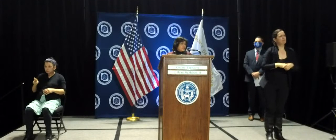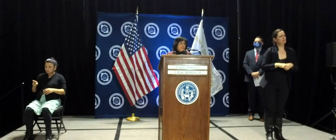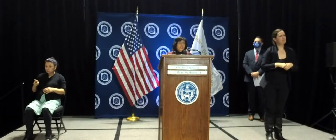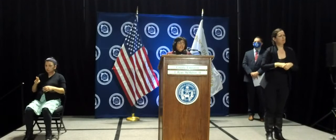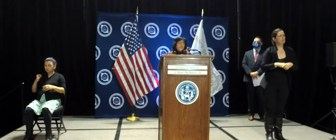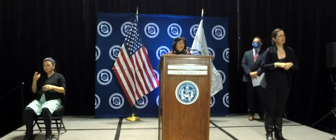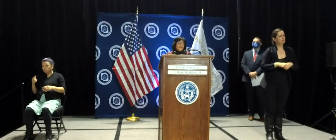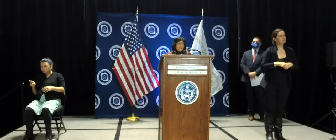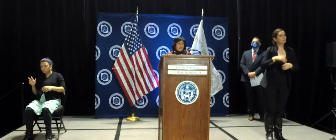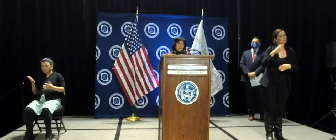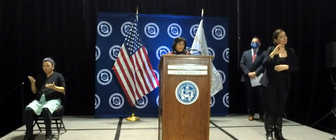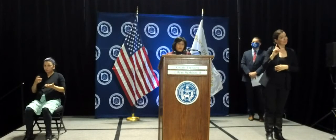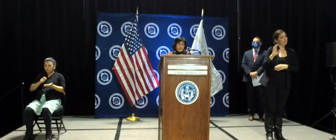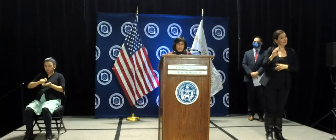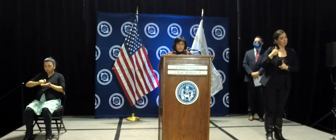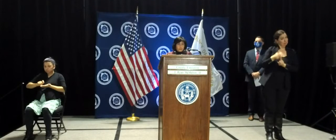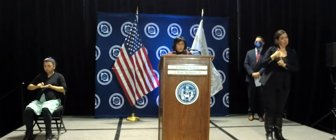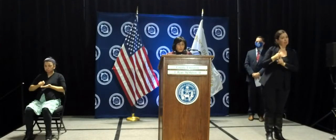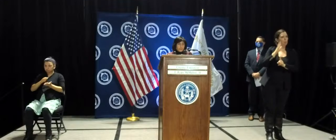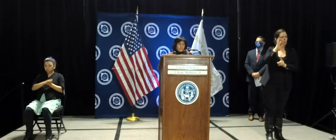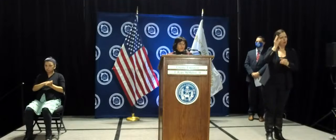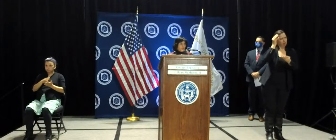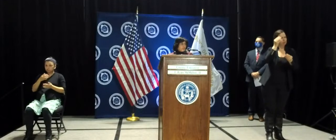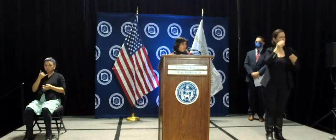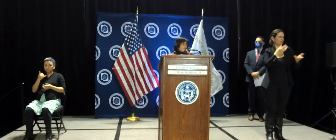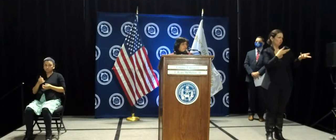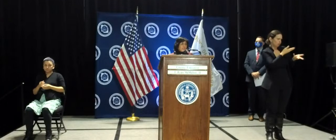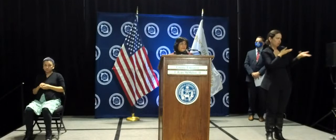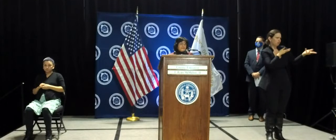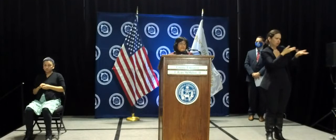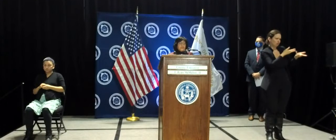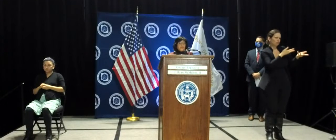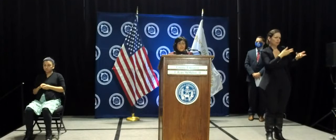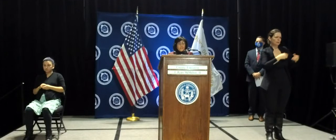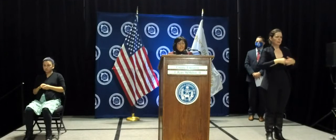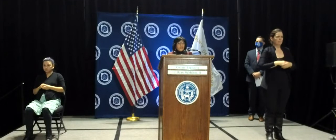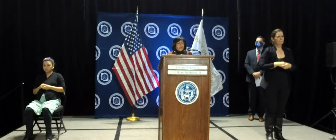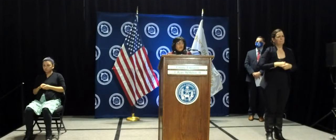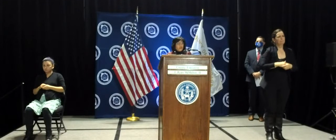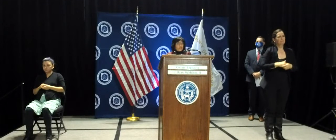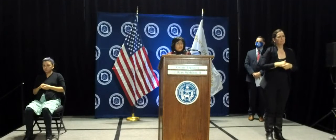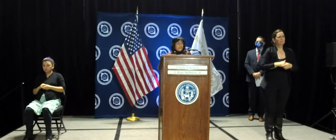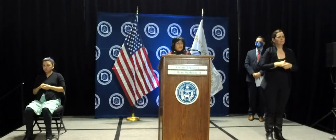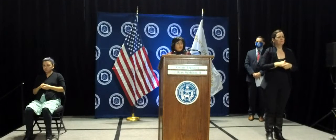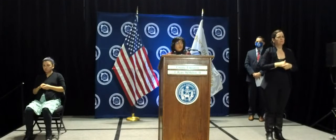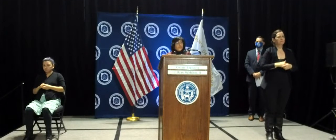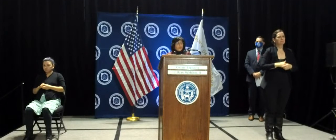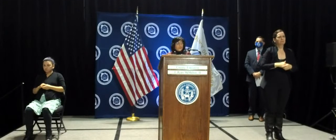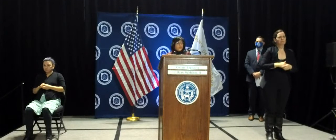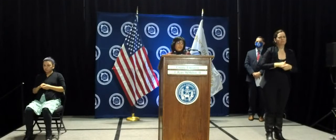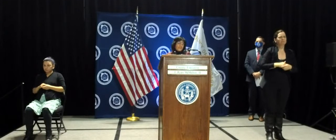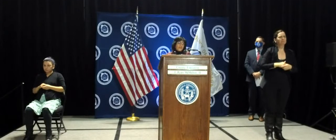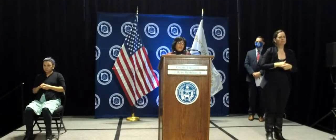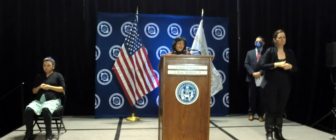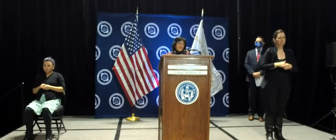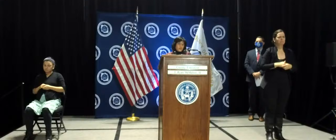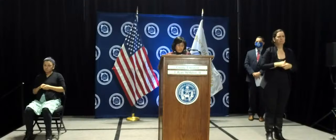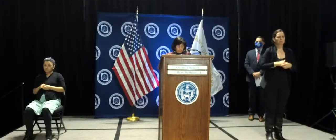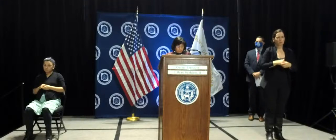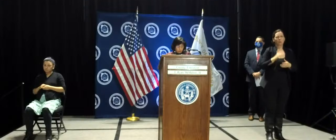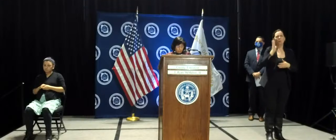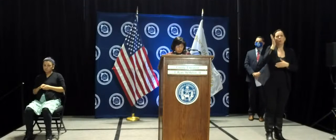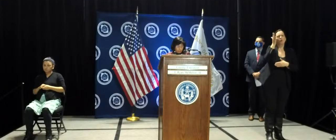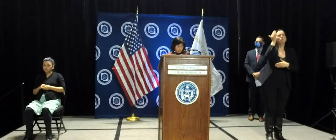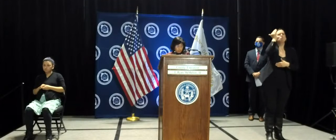report us in whatever the quarterly or 6 monthly way that we will know that what is happening